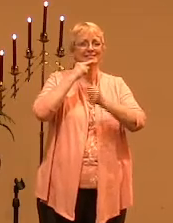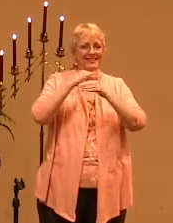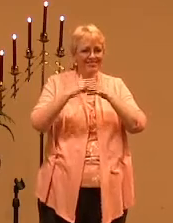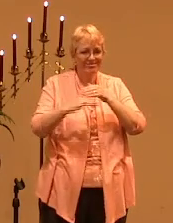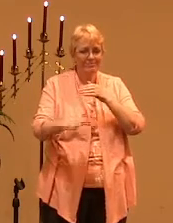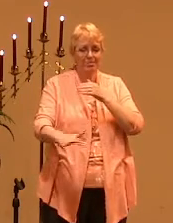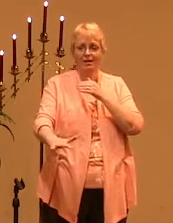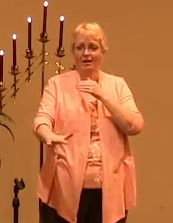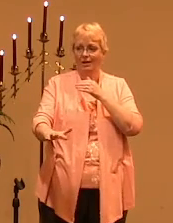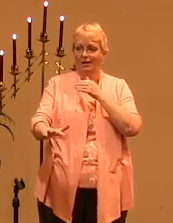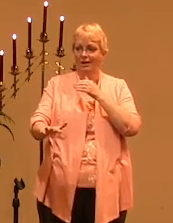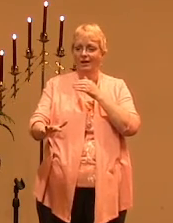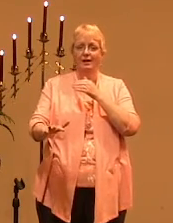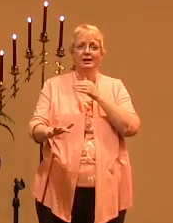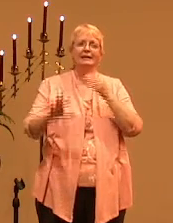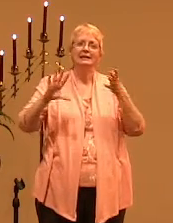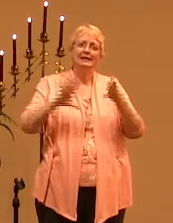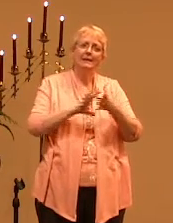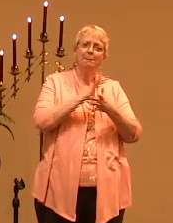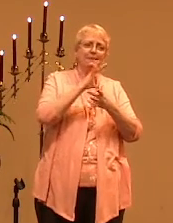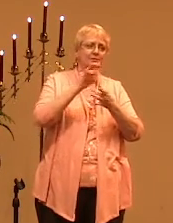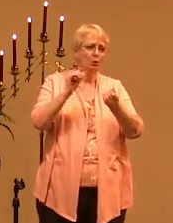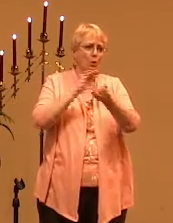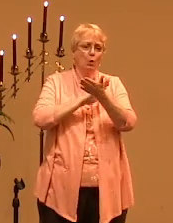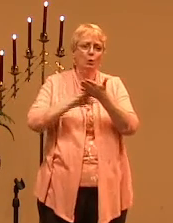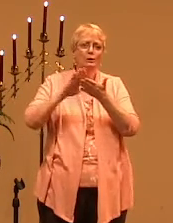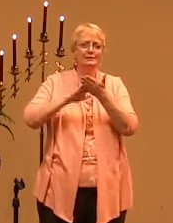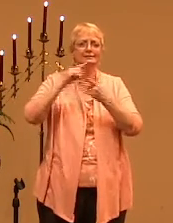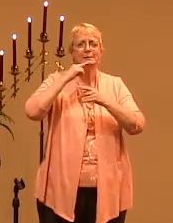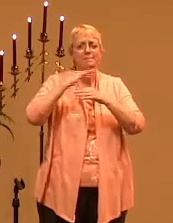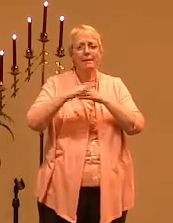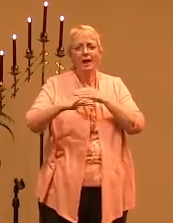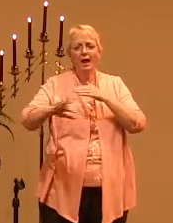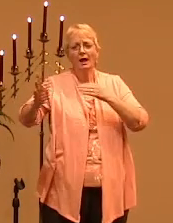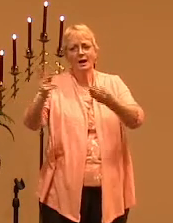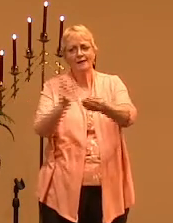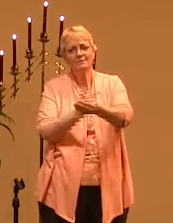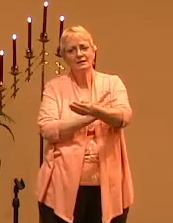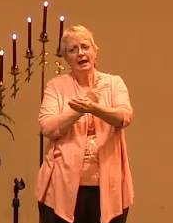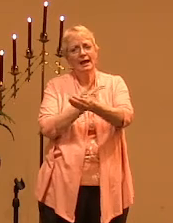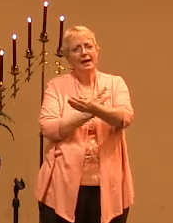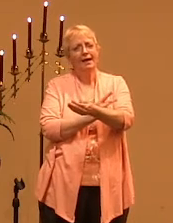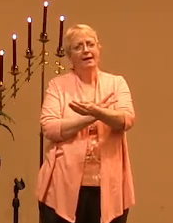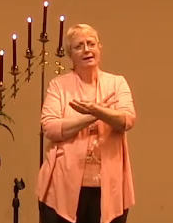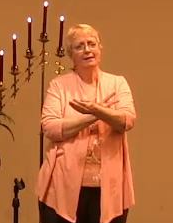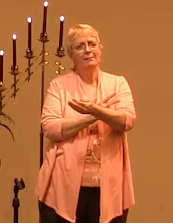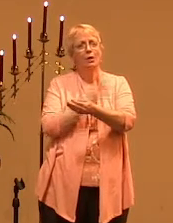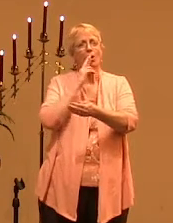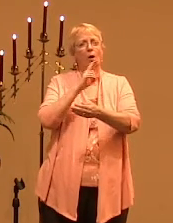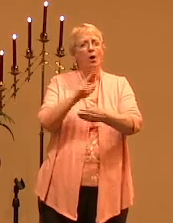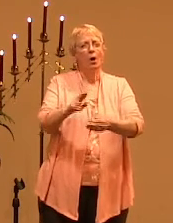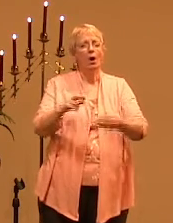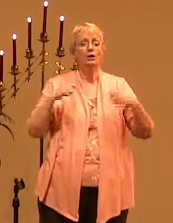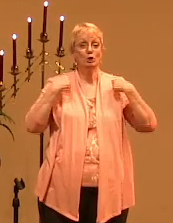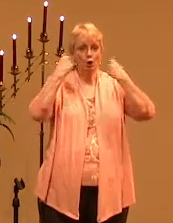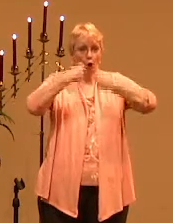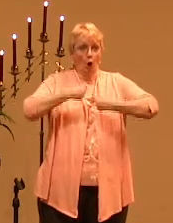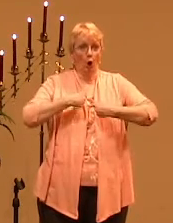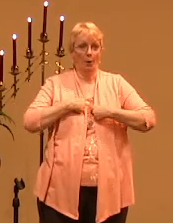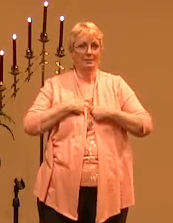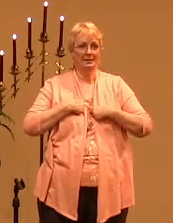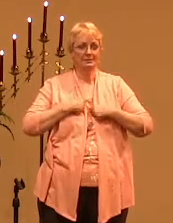washed in the blood, in the soul-cleansing blood of the Lamb? Are